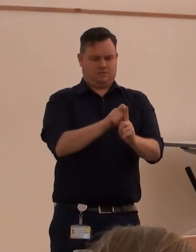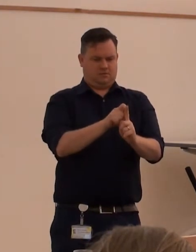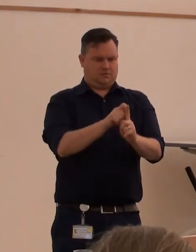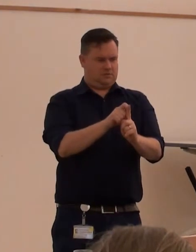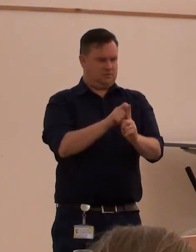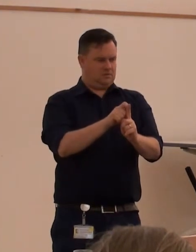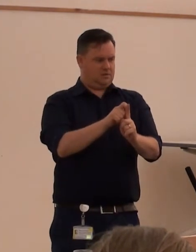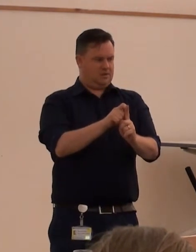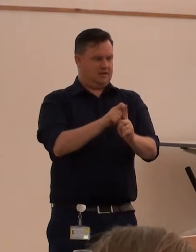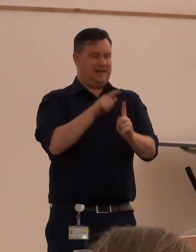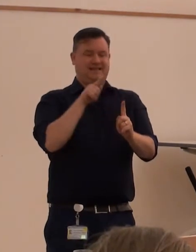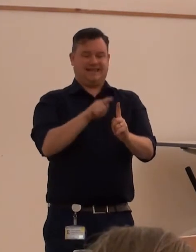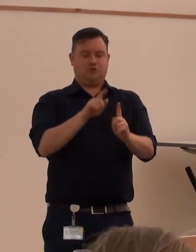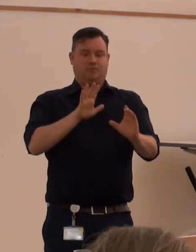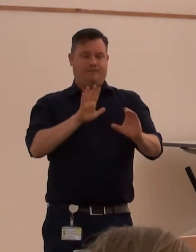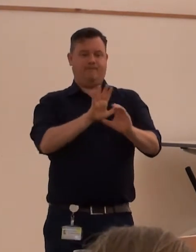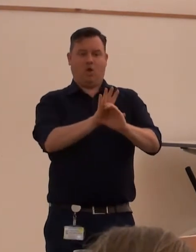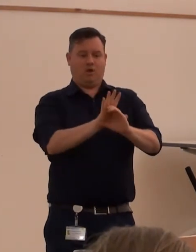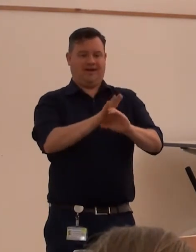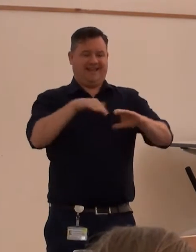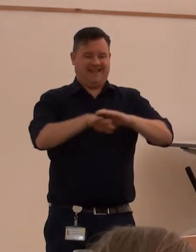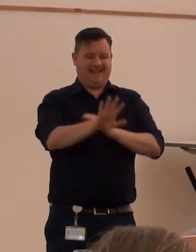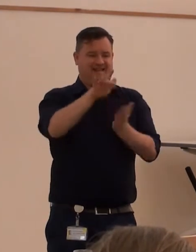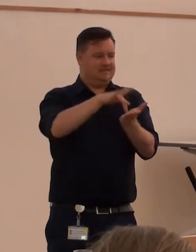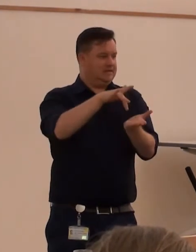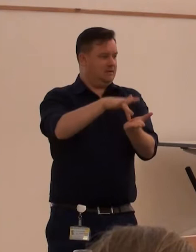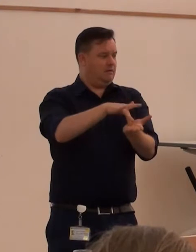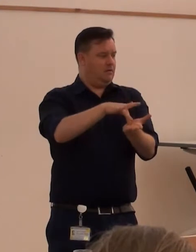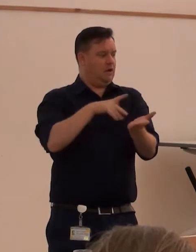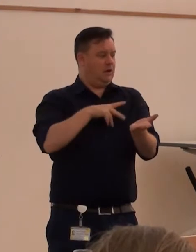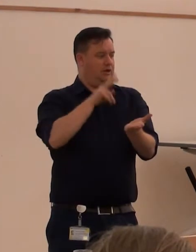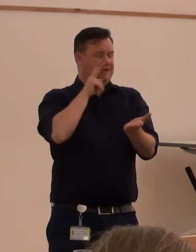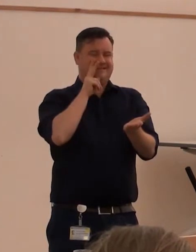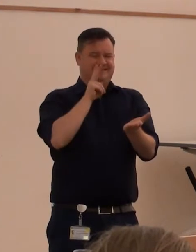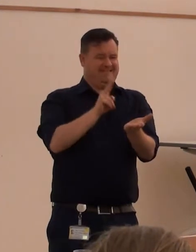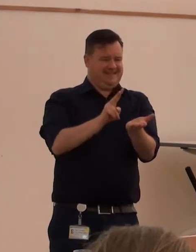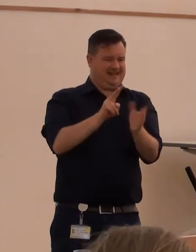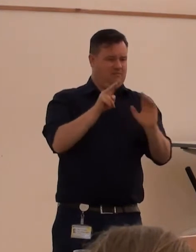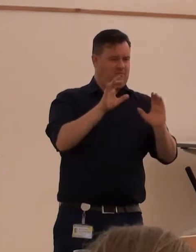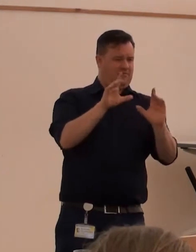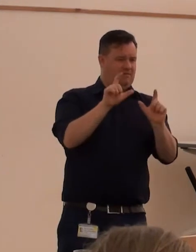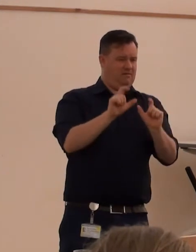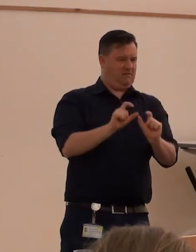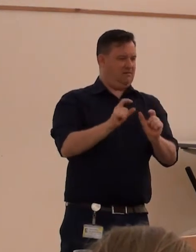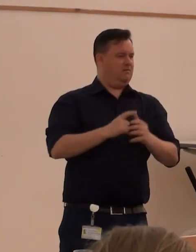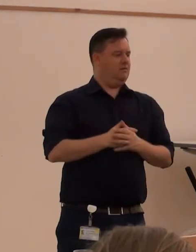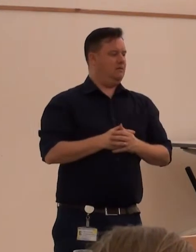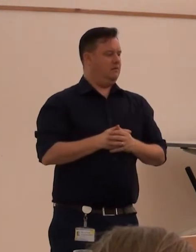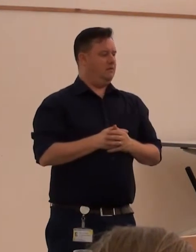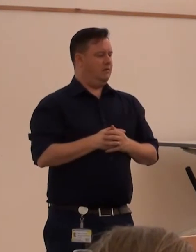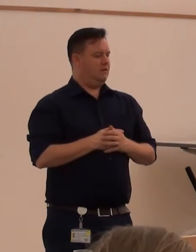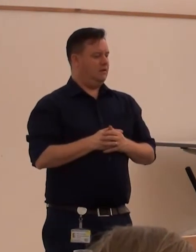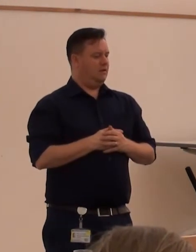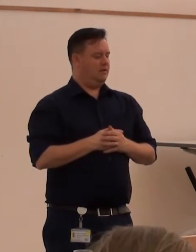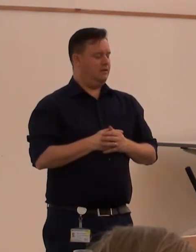stops you getting to the centre. Certainly if you were to use it, and you can see very little of it from my eyes. So this